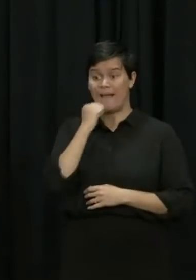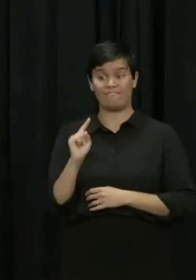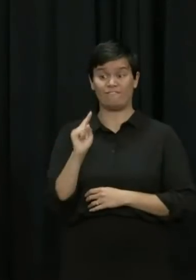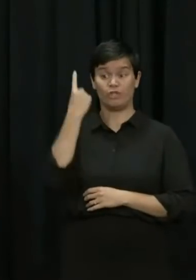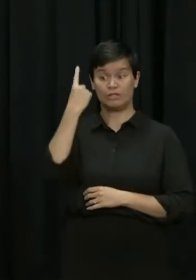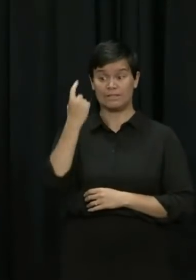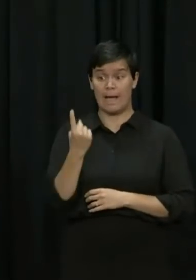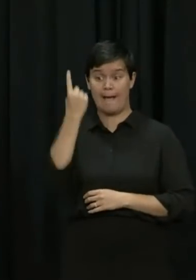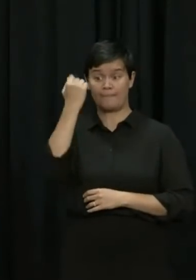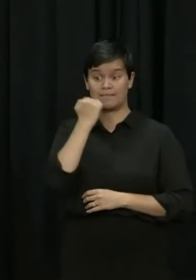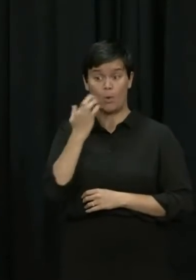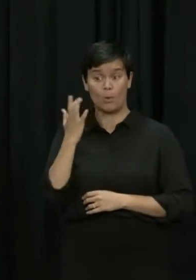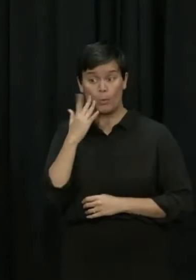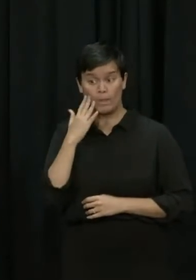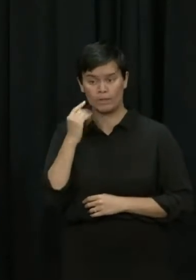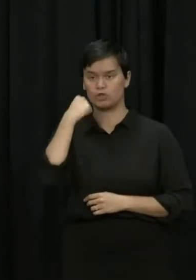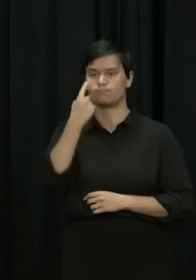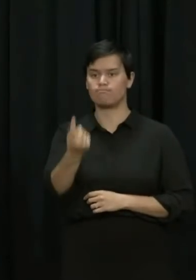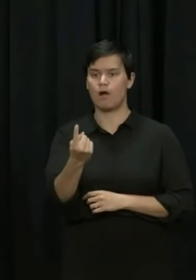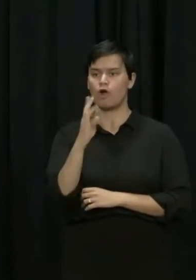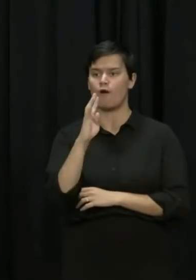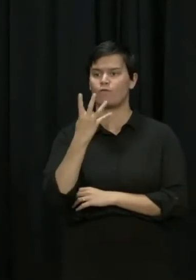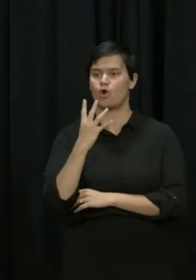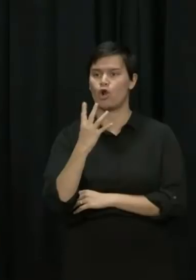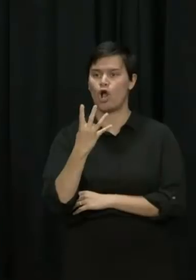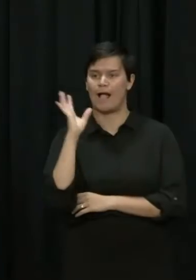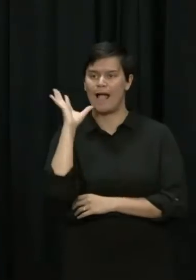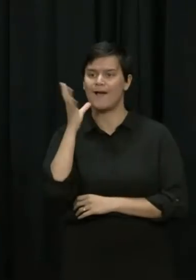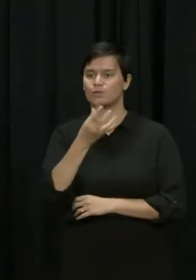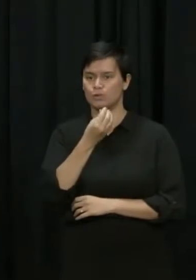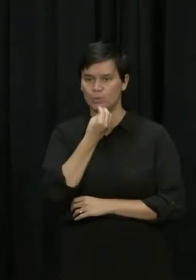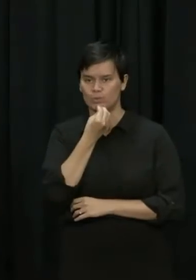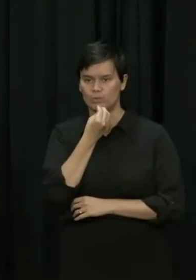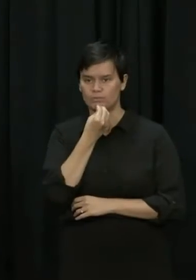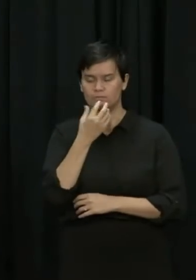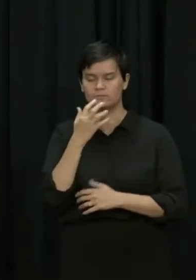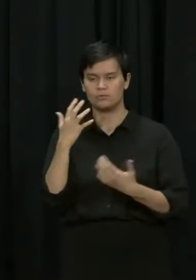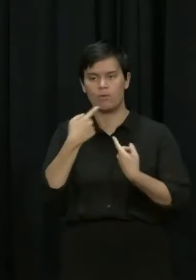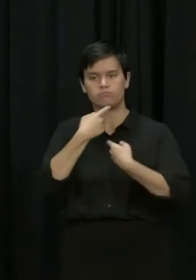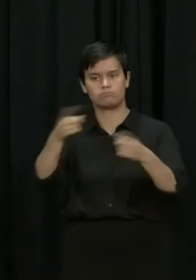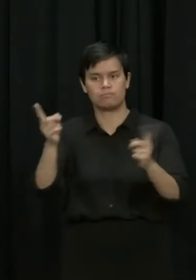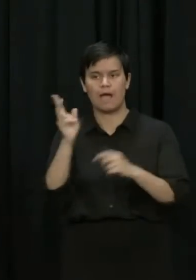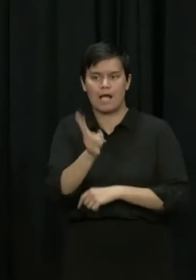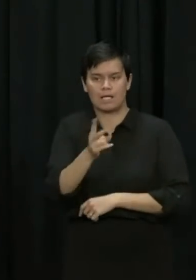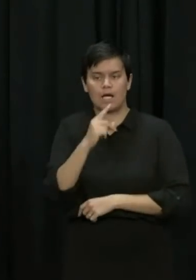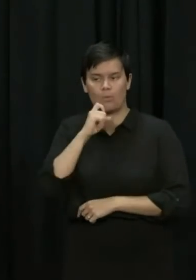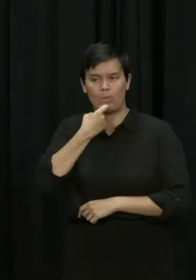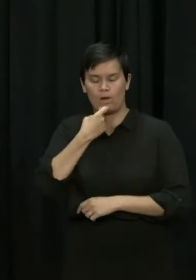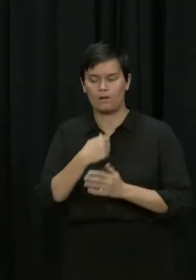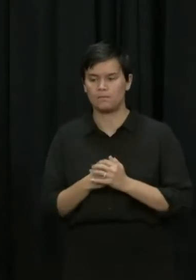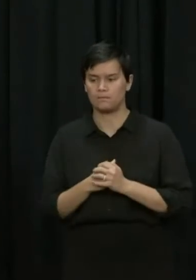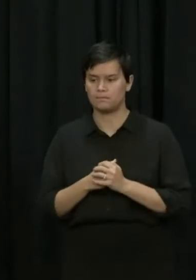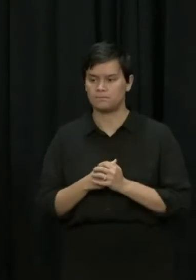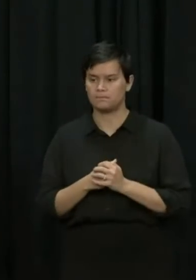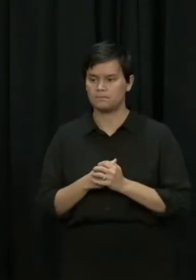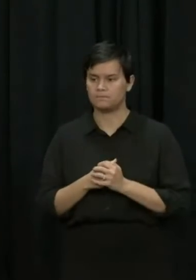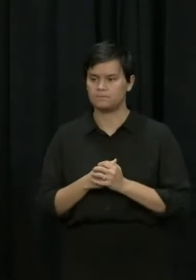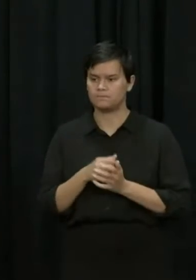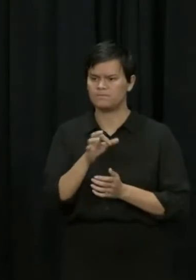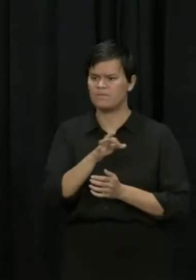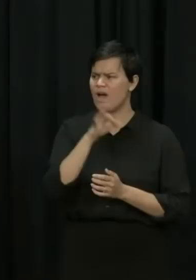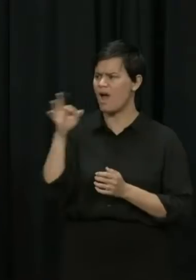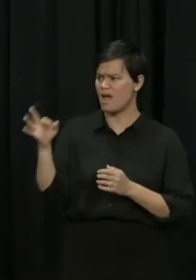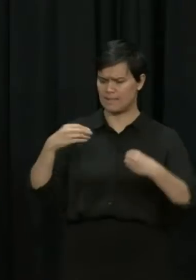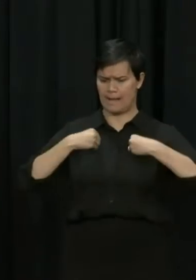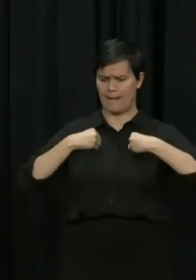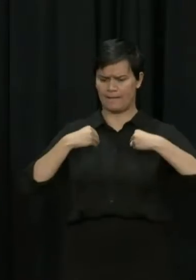p.m. tomorrow is when we will be making our first announcements, plus sharing any additional information that's pertinent. And on LSG Sky Chef, I